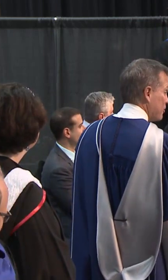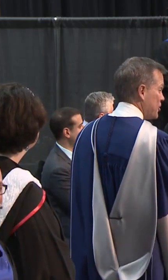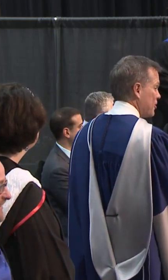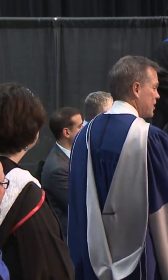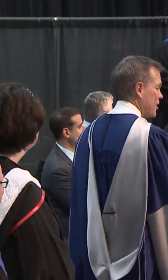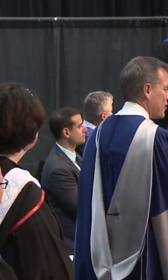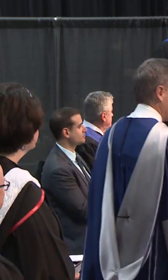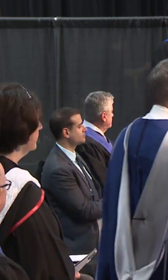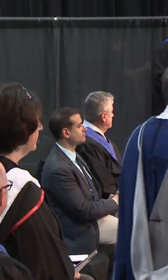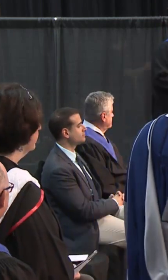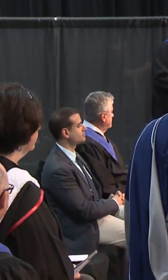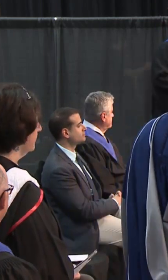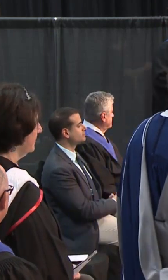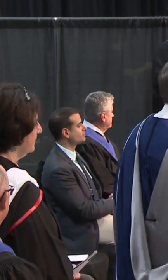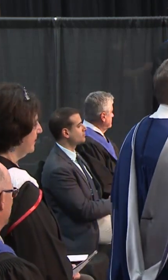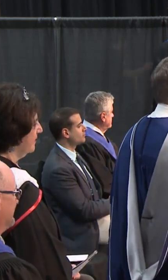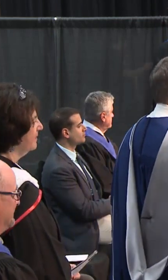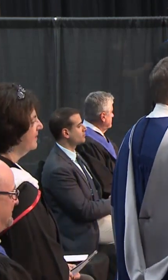Just wait.